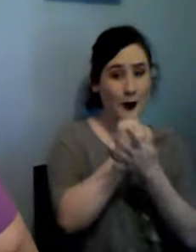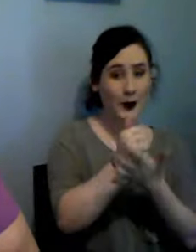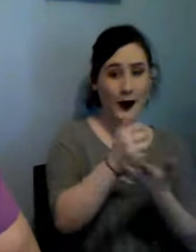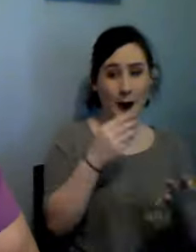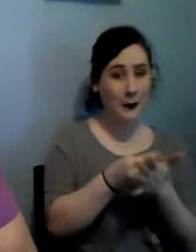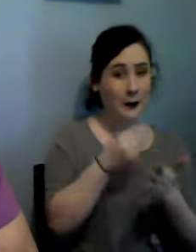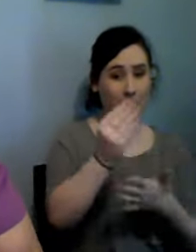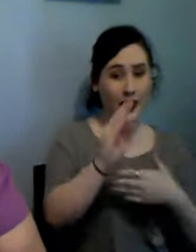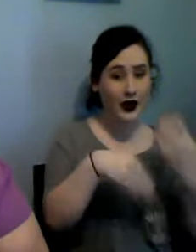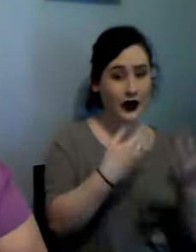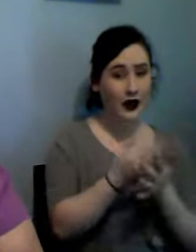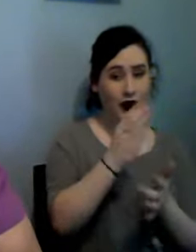it